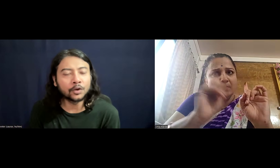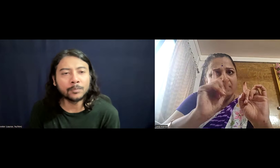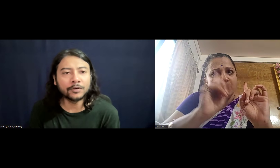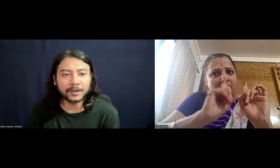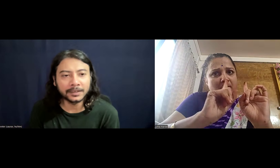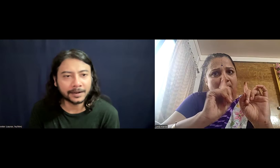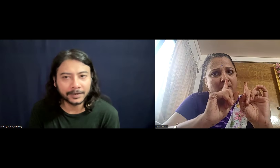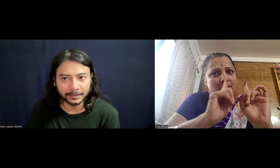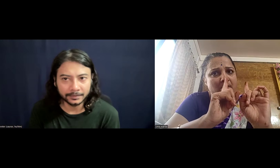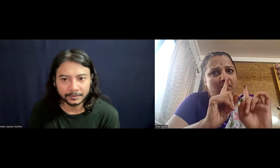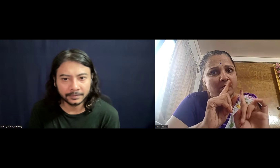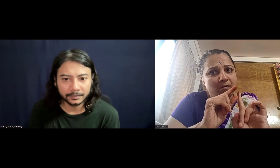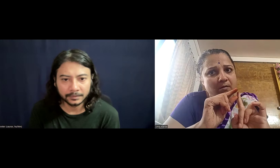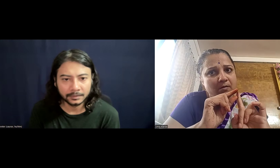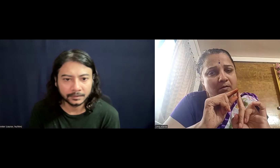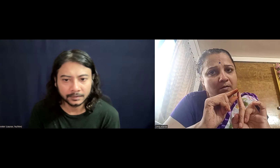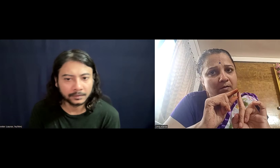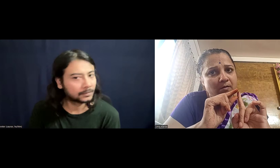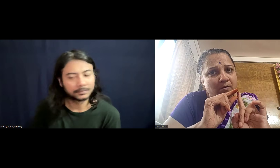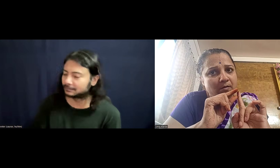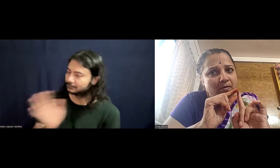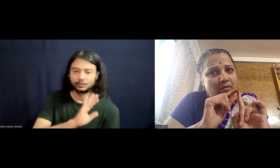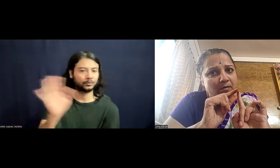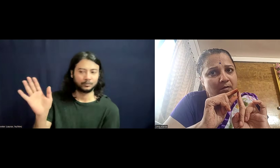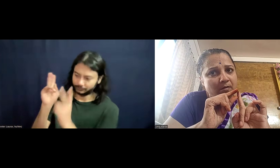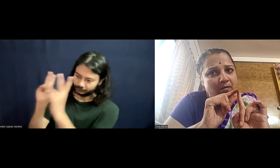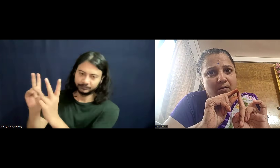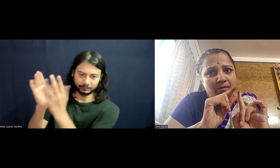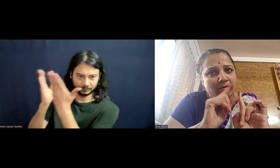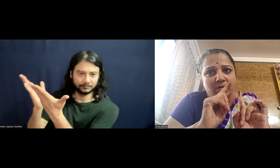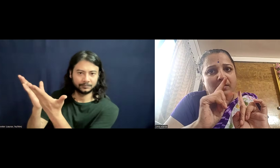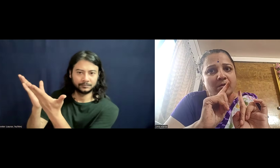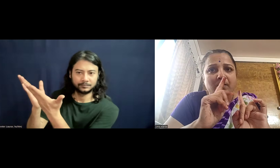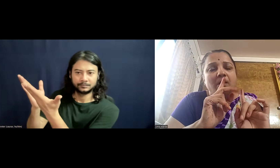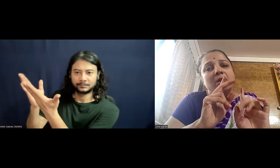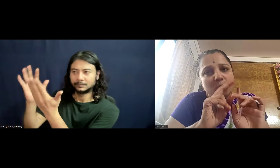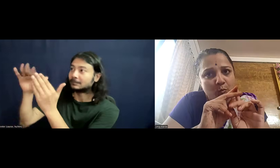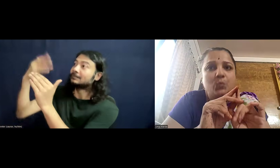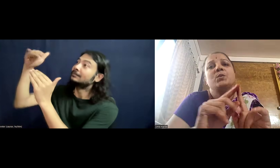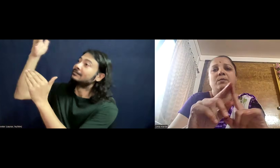And then no more further traveling. No more further traveling. No. Travel finished.